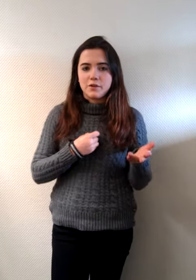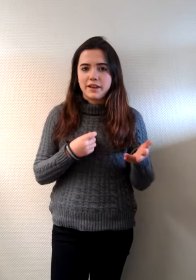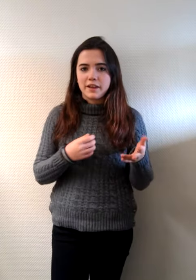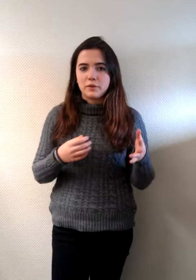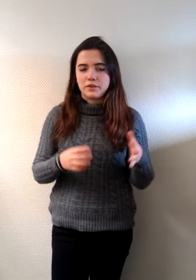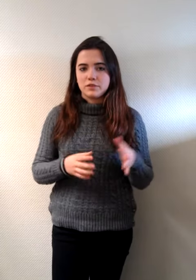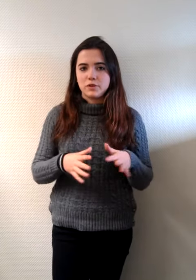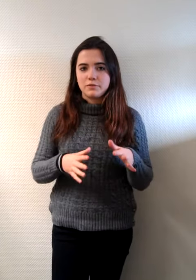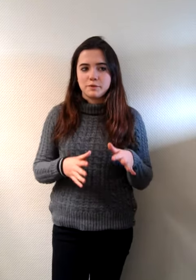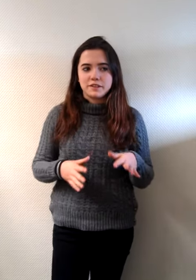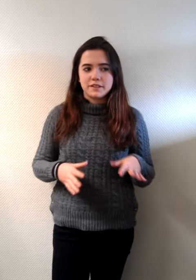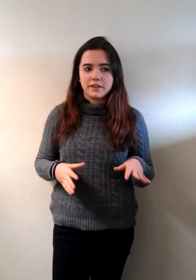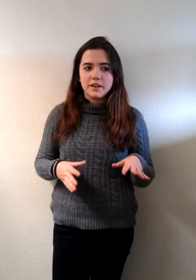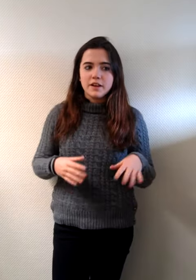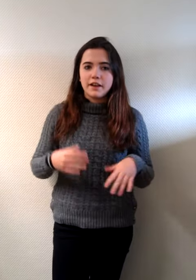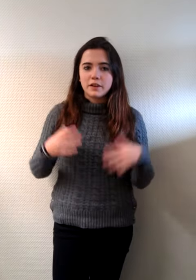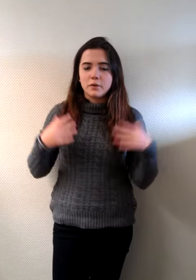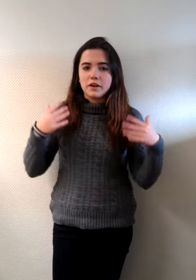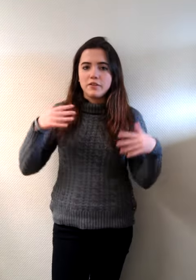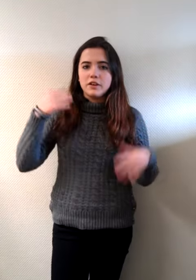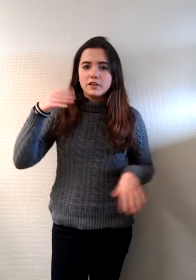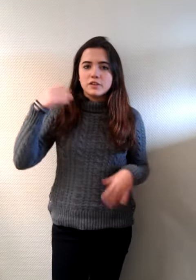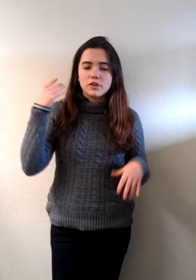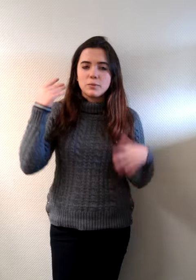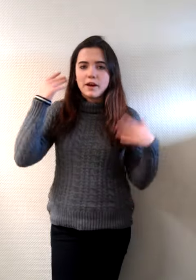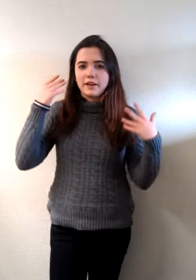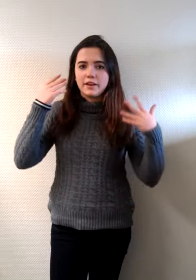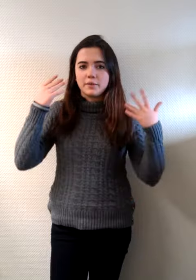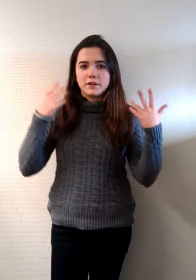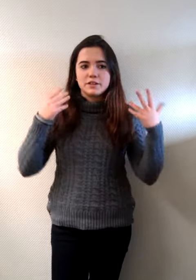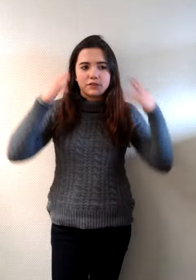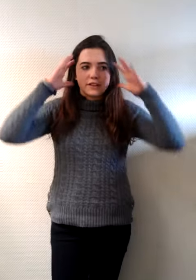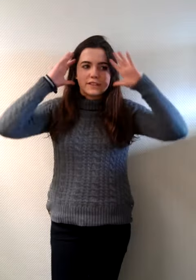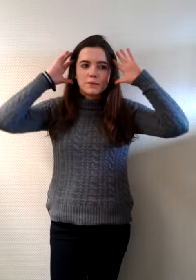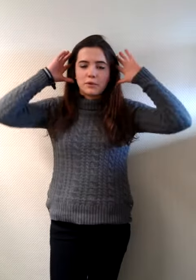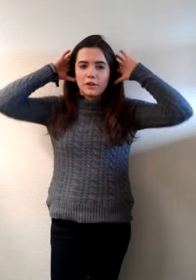Slovenia with a 12%, and then we have some high numbers, for example,